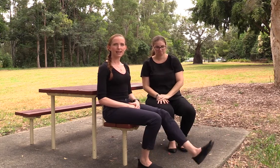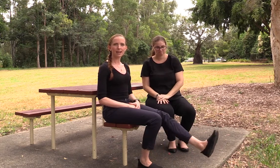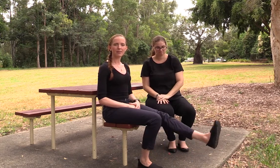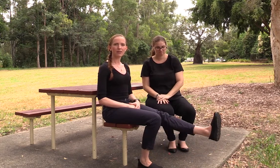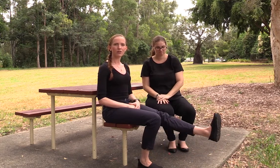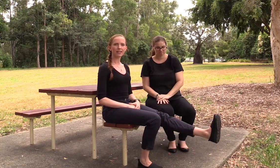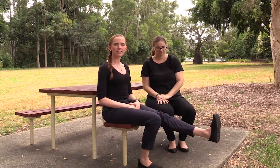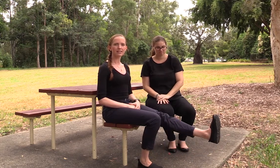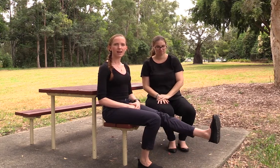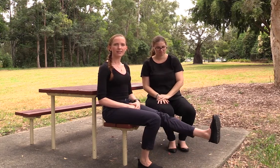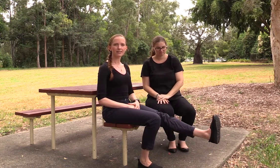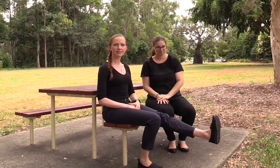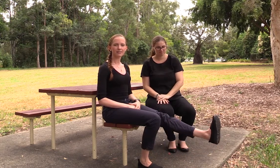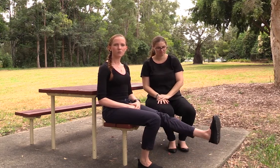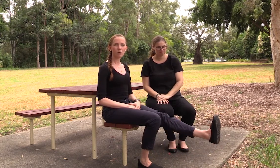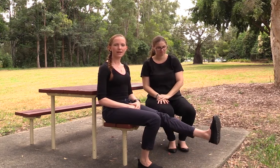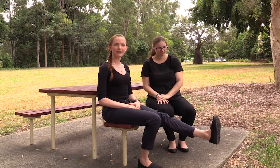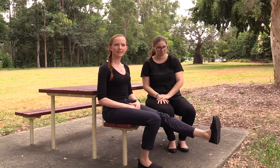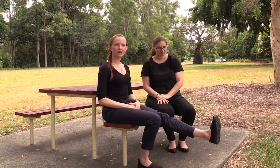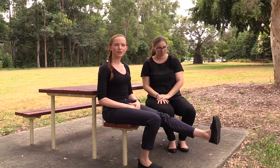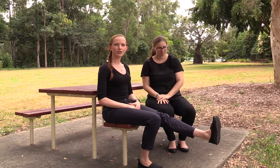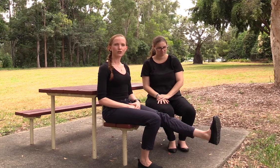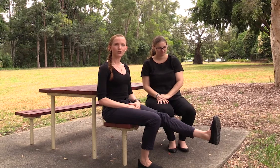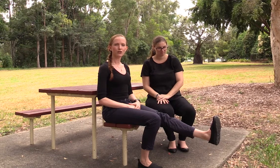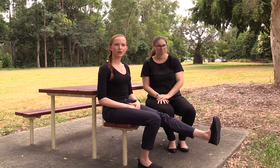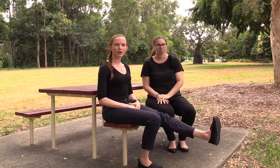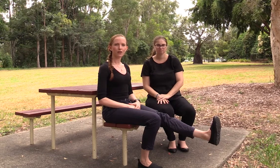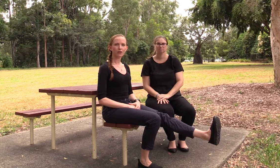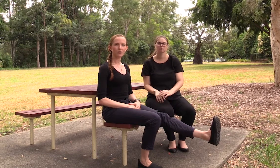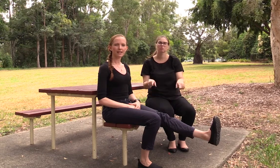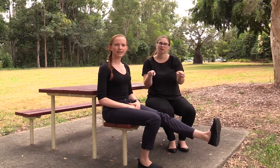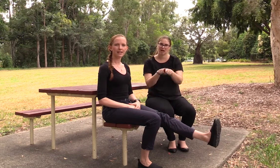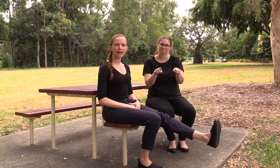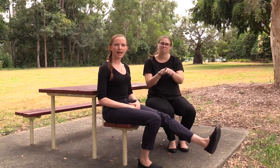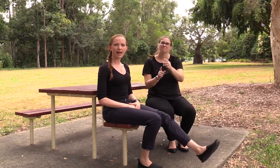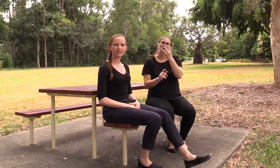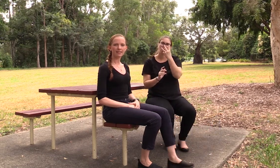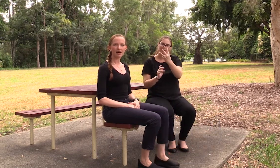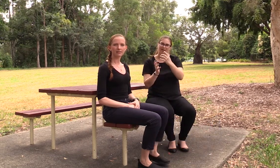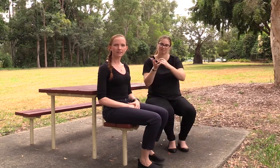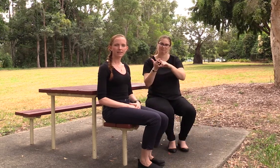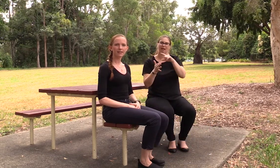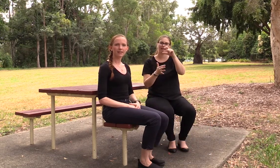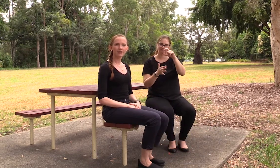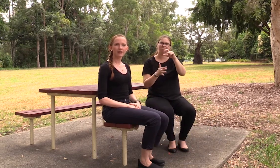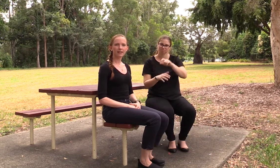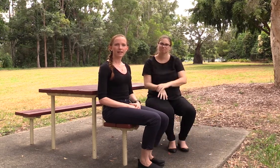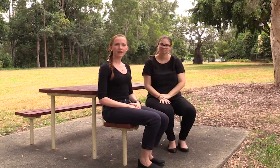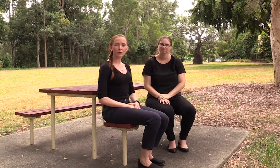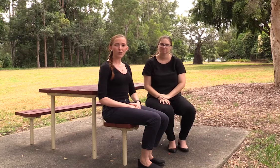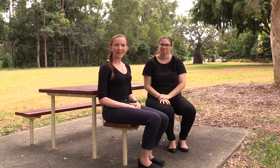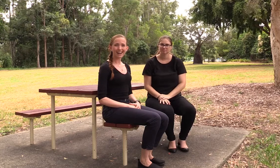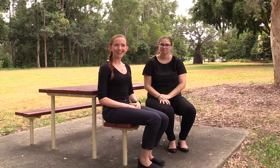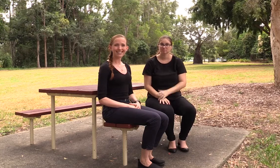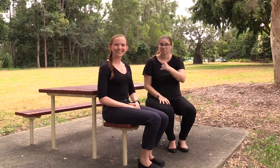Do the same thing on the other side. 1, 2, 3, and down.